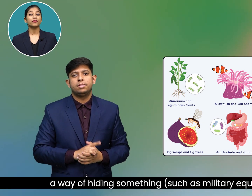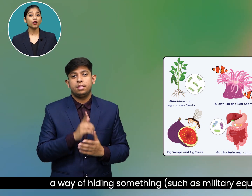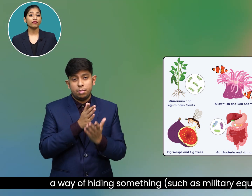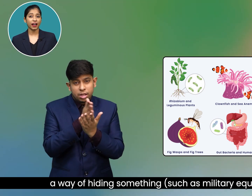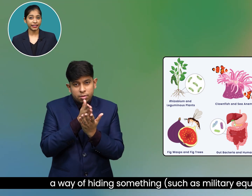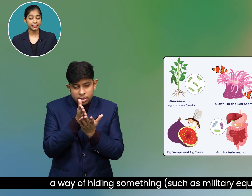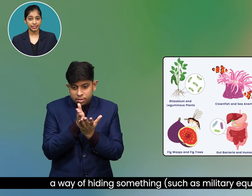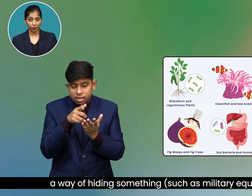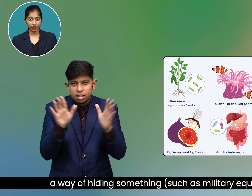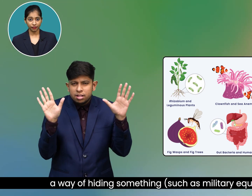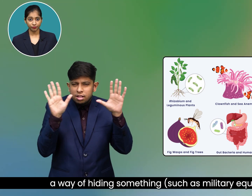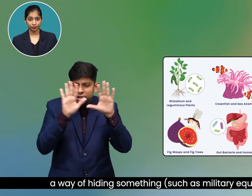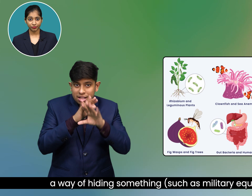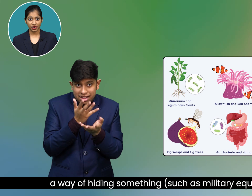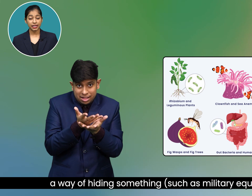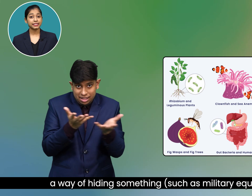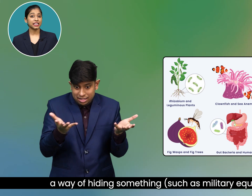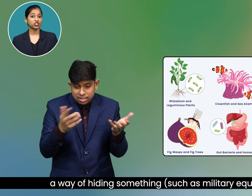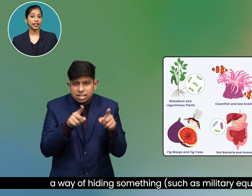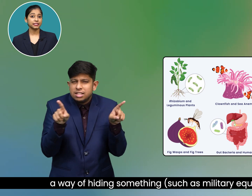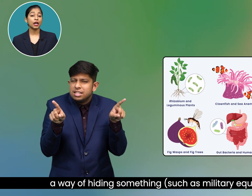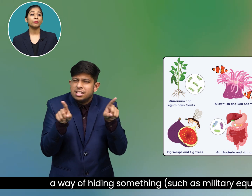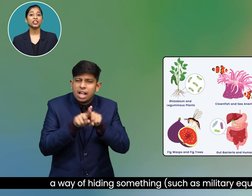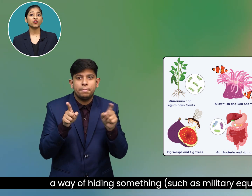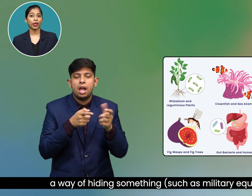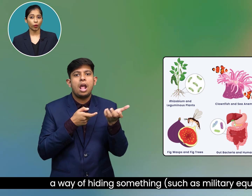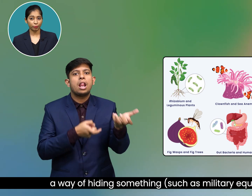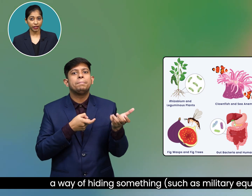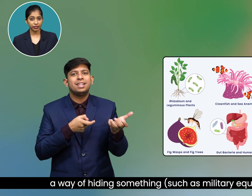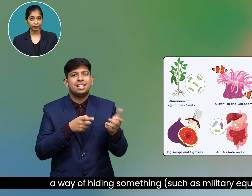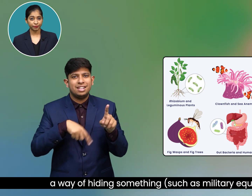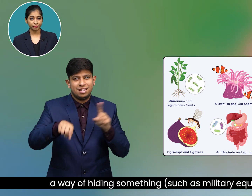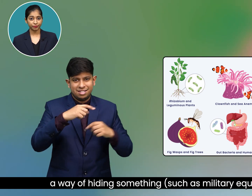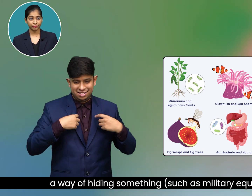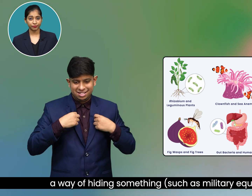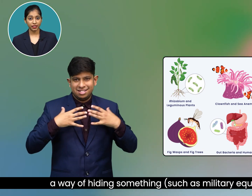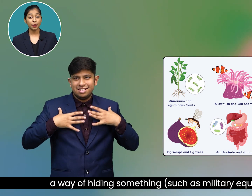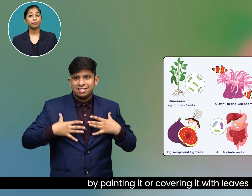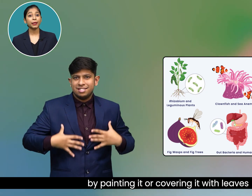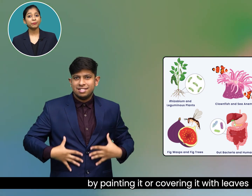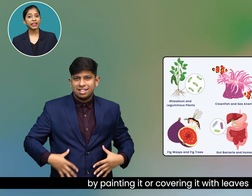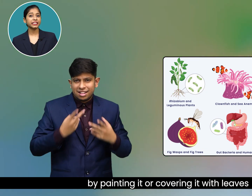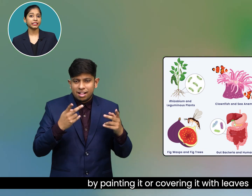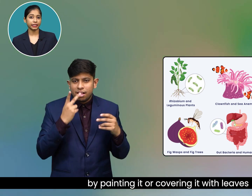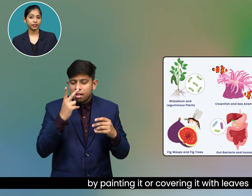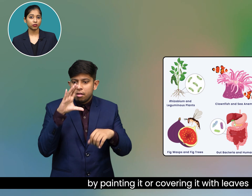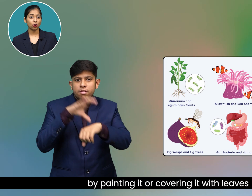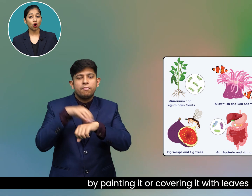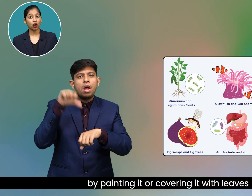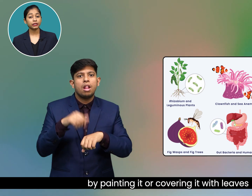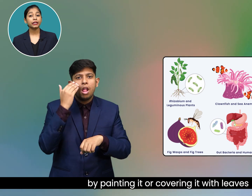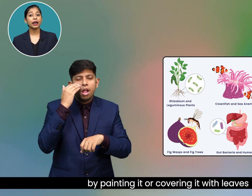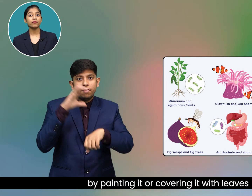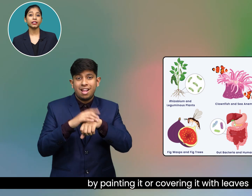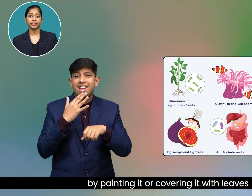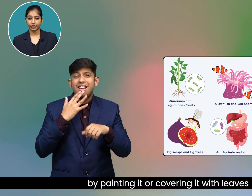A way of hiding something, such as military equipment, by painting it